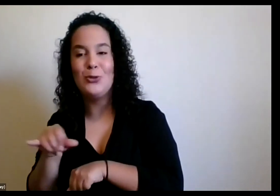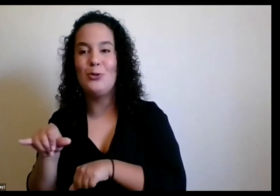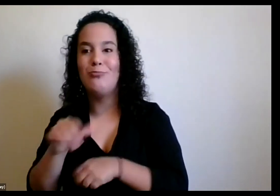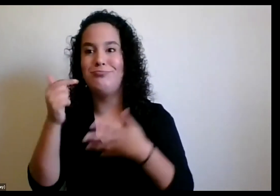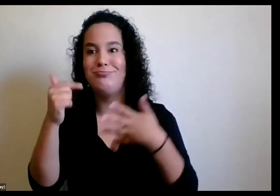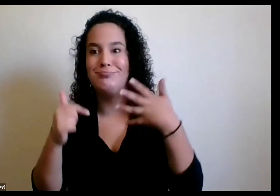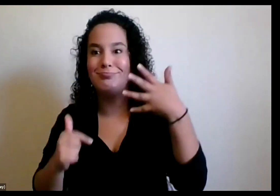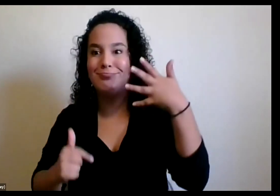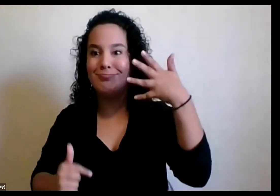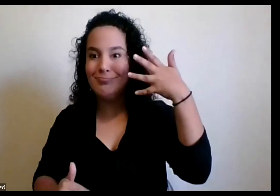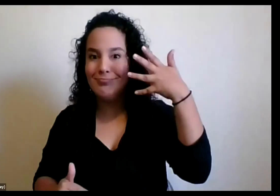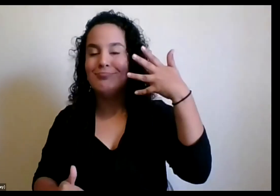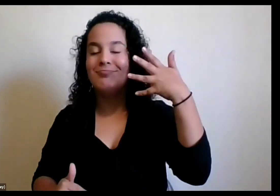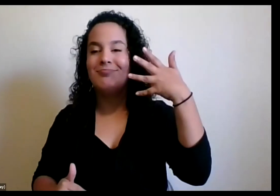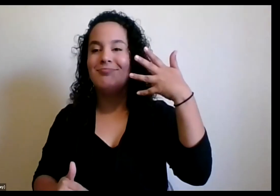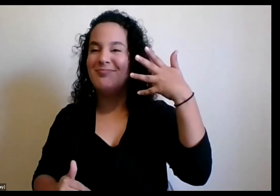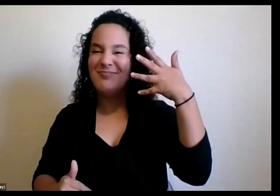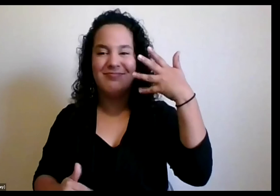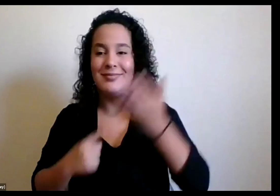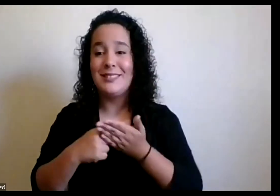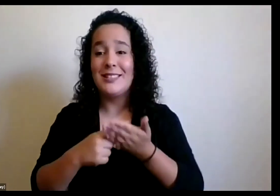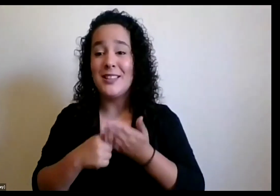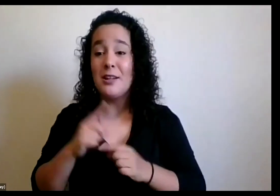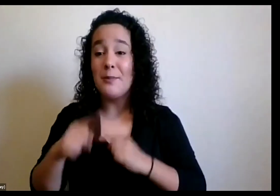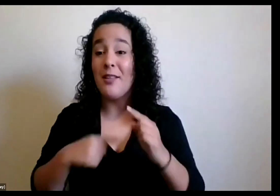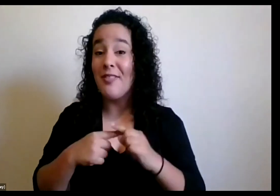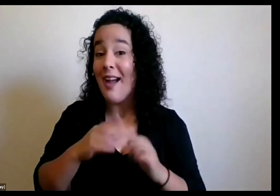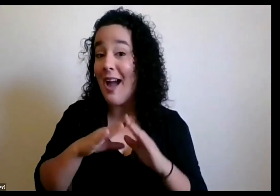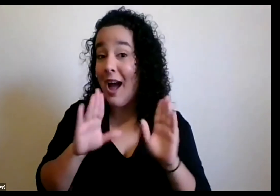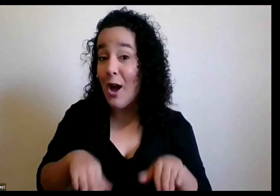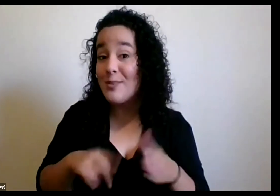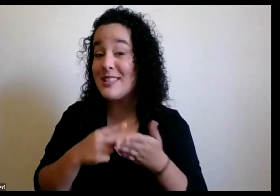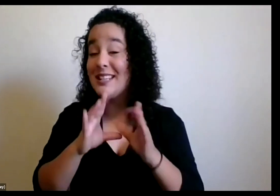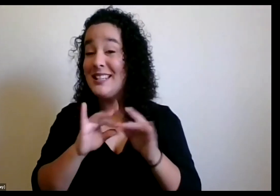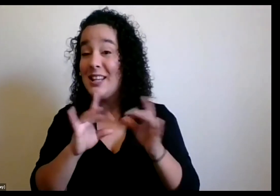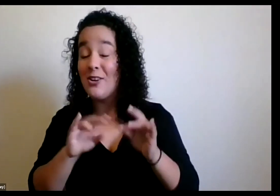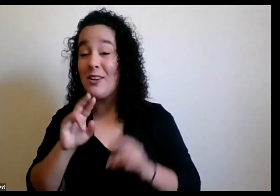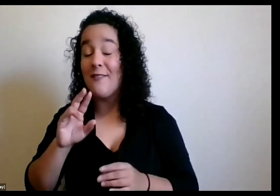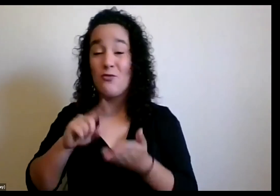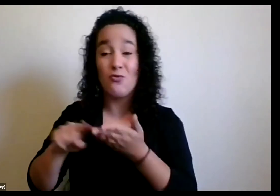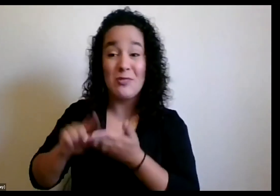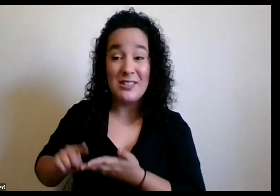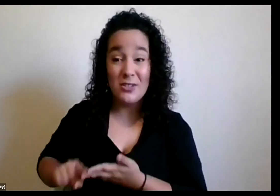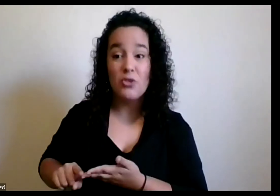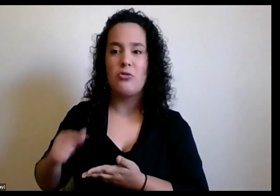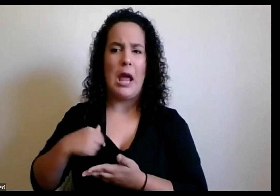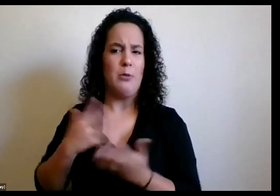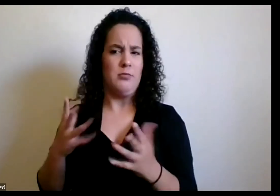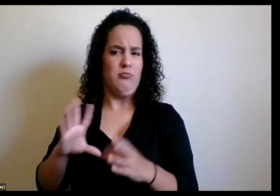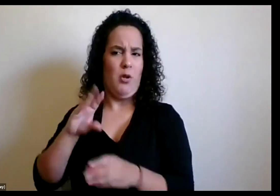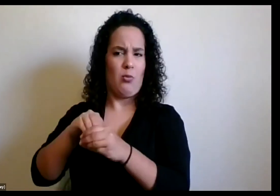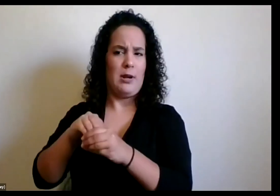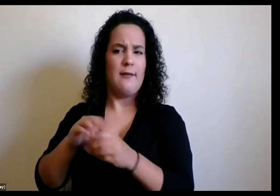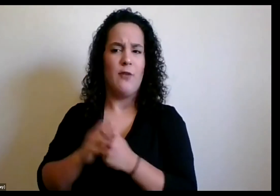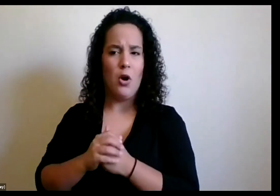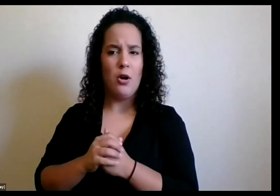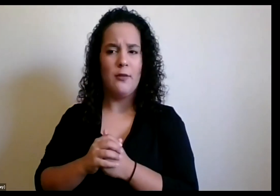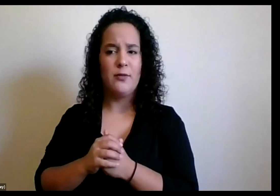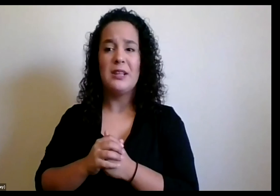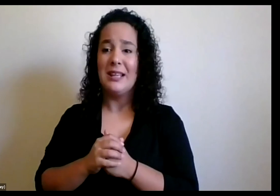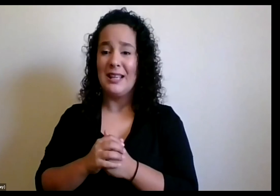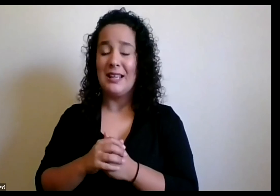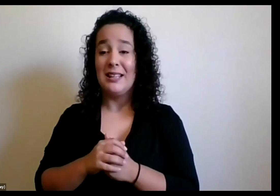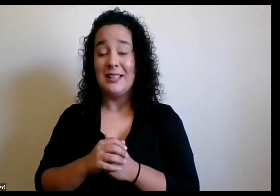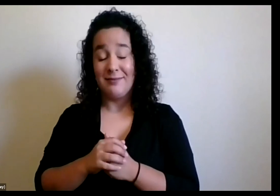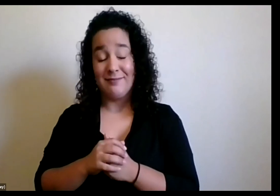session talking about some housing narrative research that was just published that I was also involved in, but just kind of, you know, putting out some pretty powerful